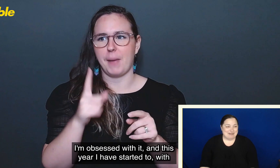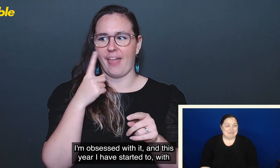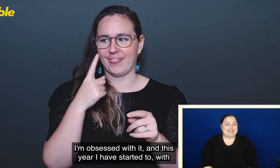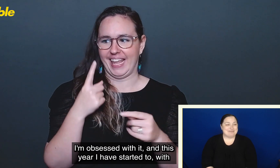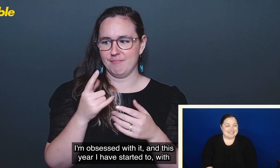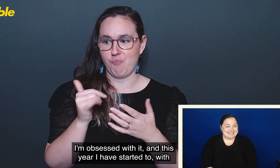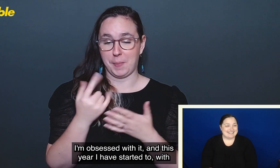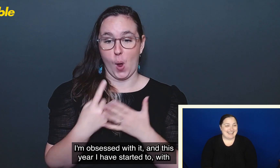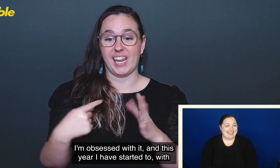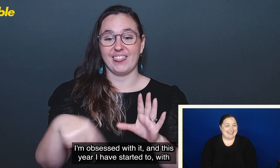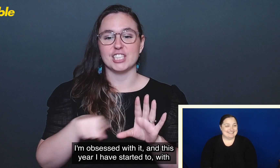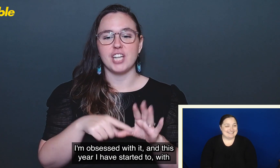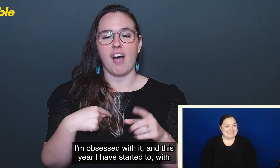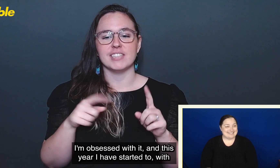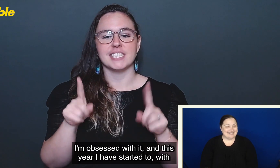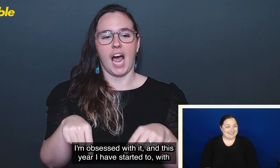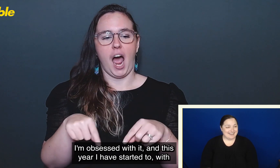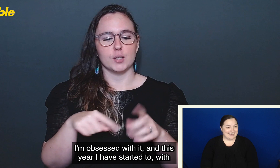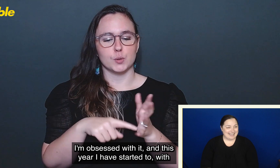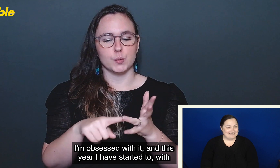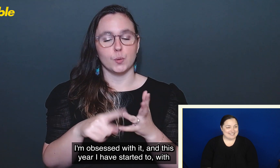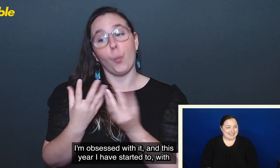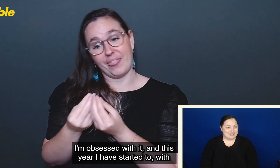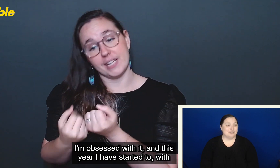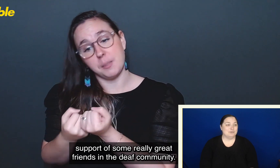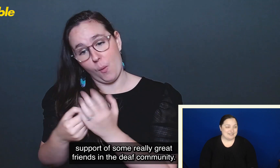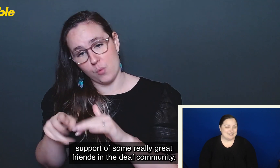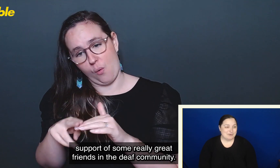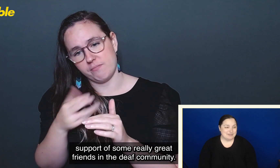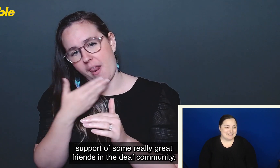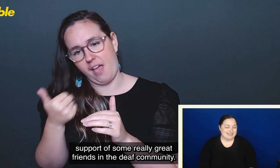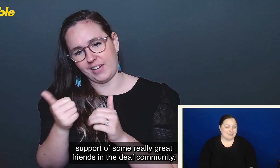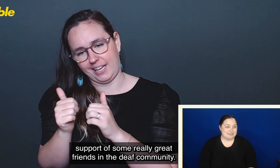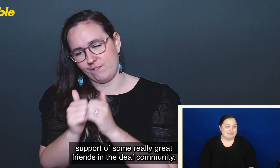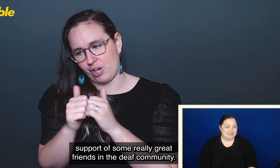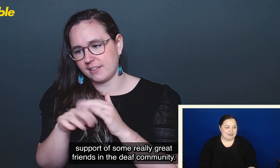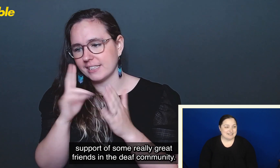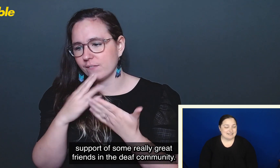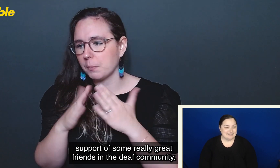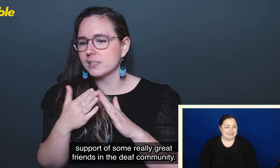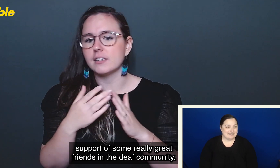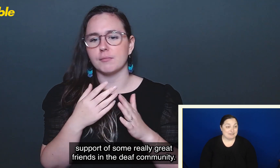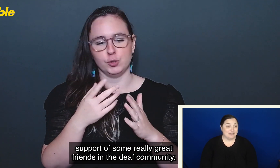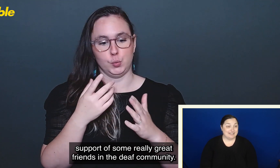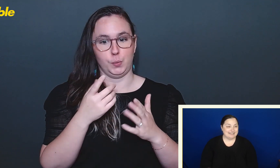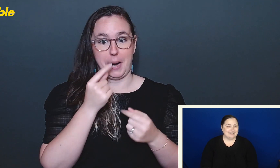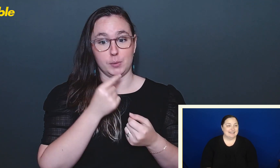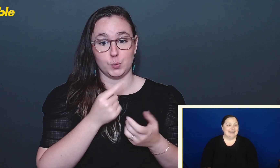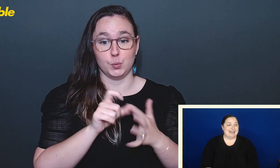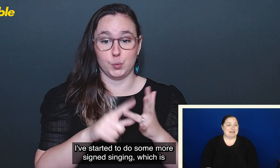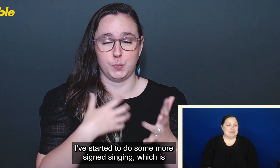I'm obsessed with it. And this year I have started to, with support of some really great friends in the deaf